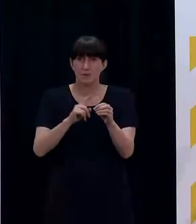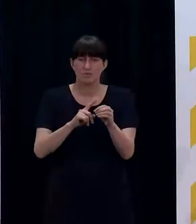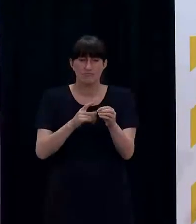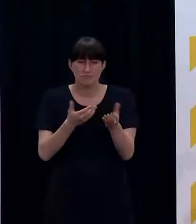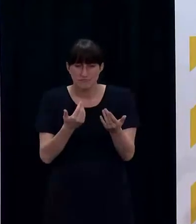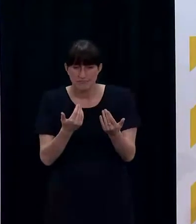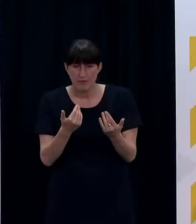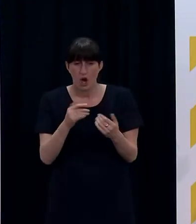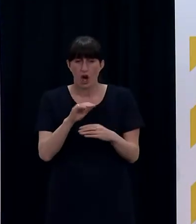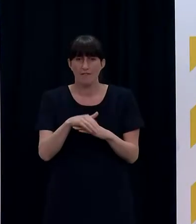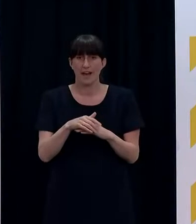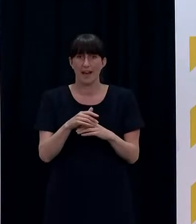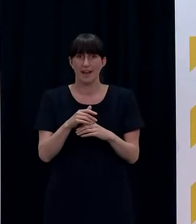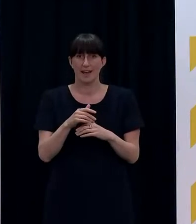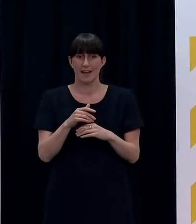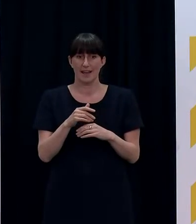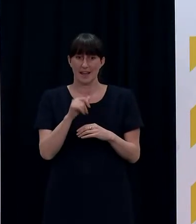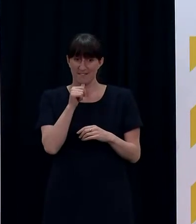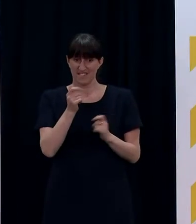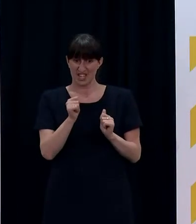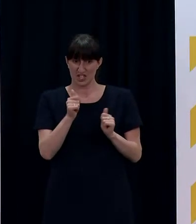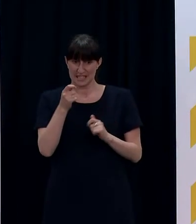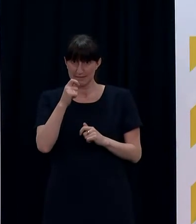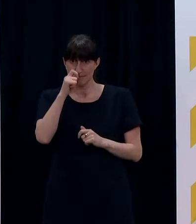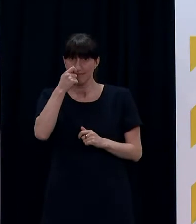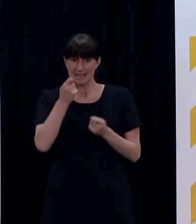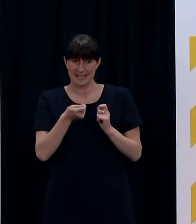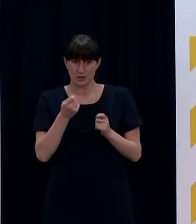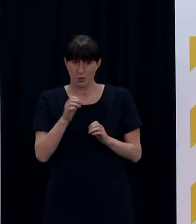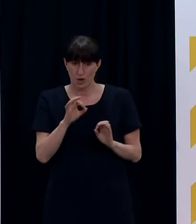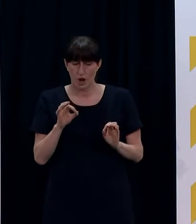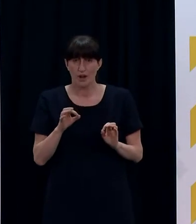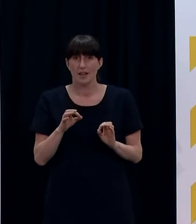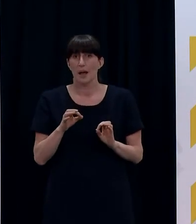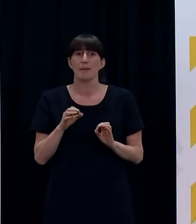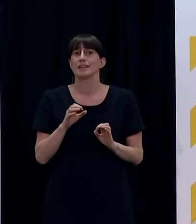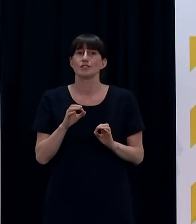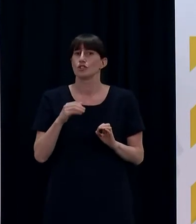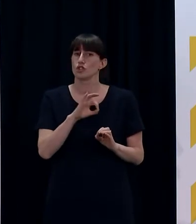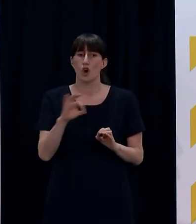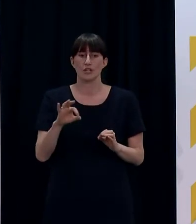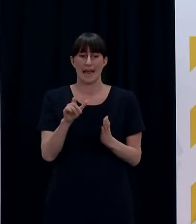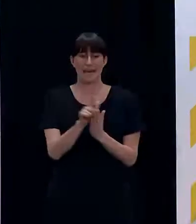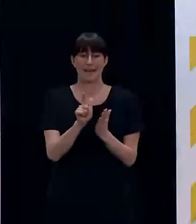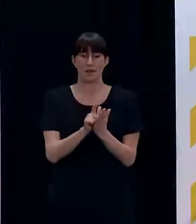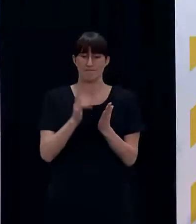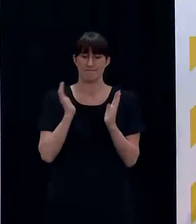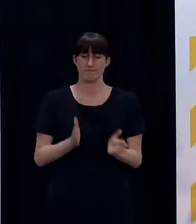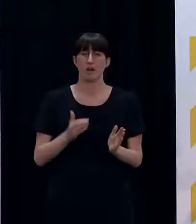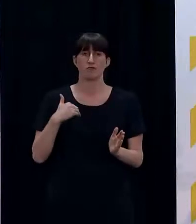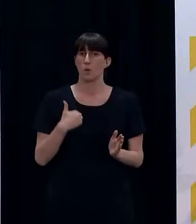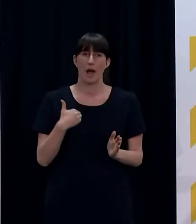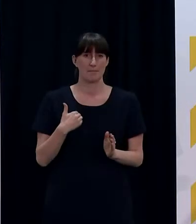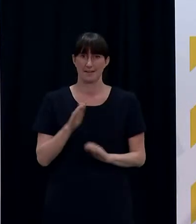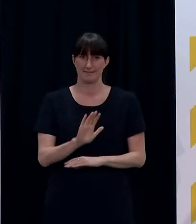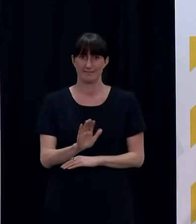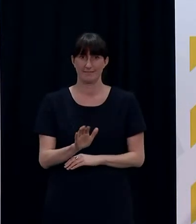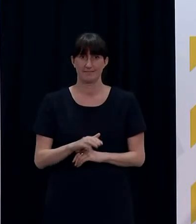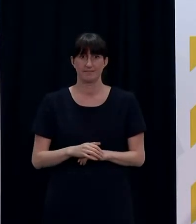test status, but as Deputy Prime Minister says, it's certainly not a requirement at this point. So we'll just come to Rukuwai. We'll just come to